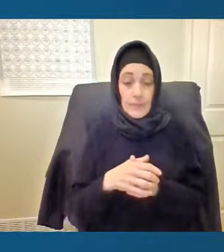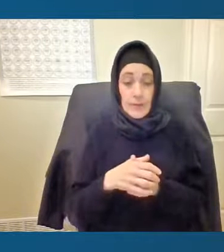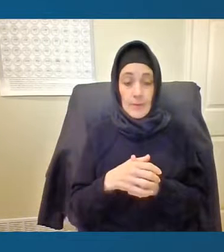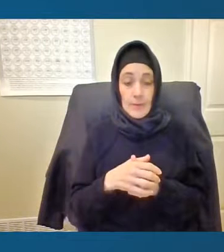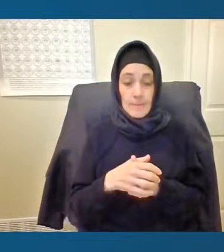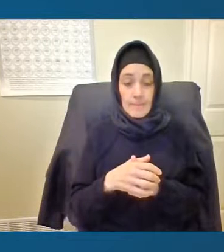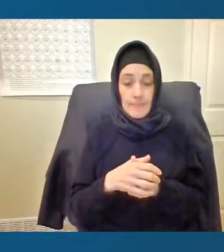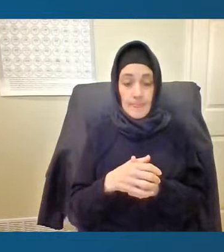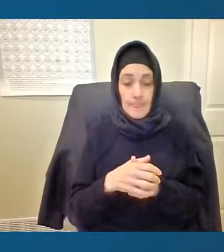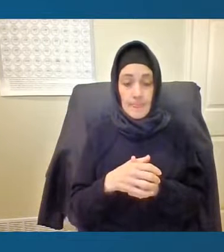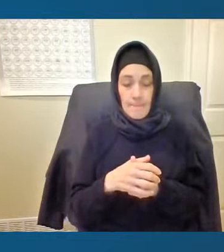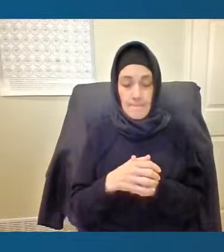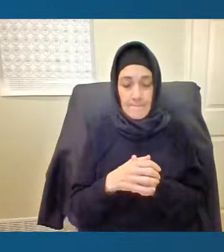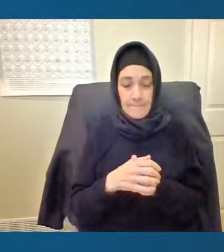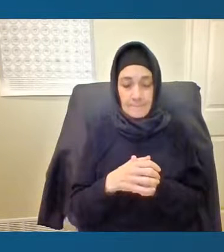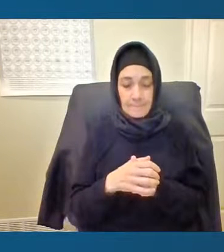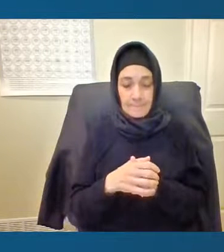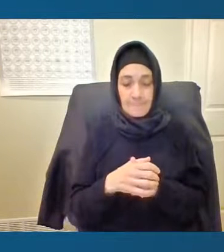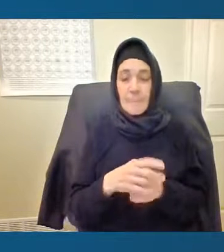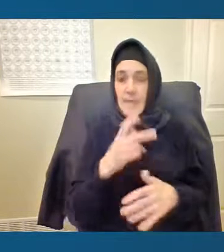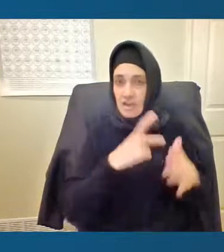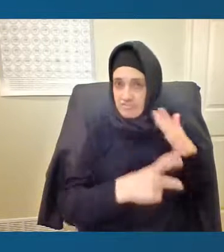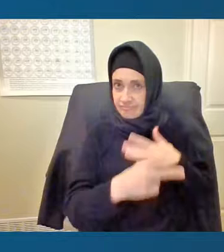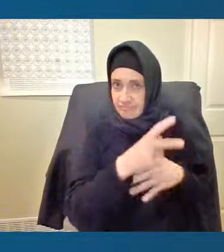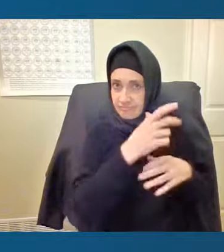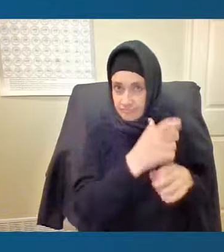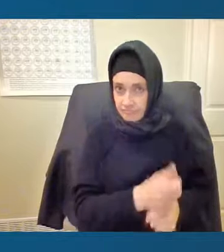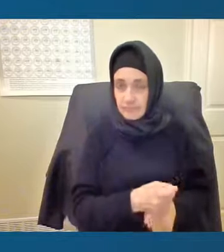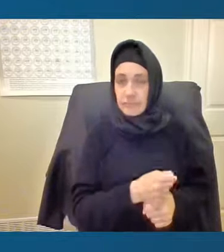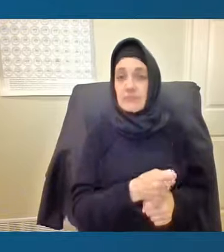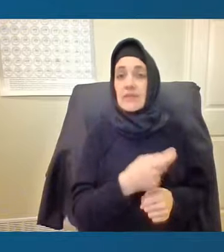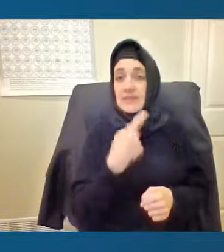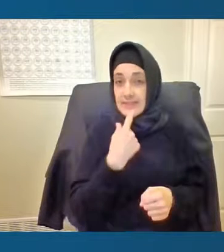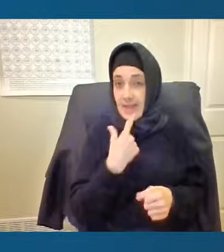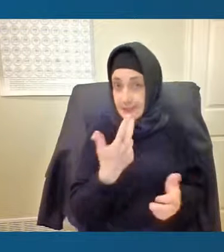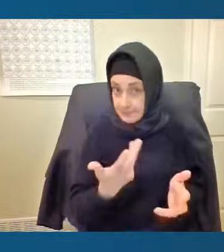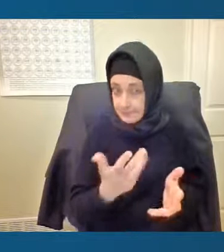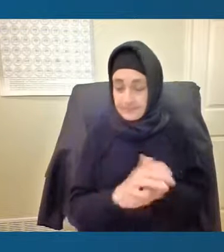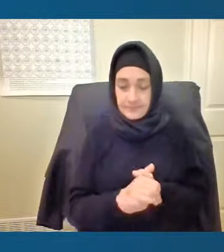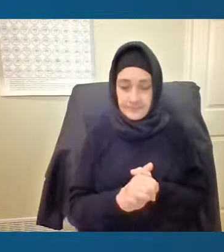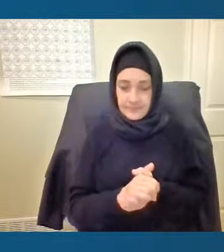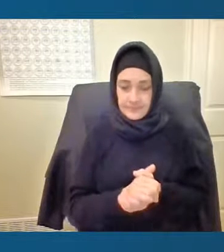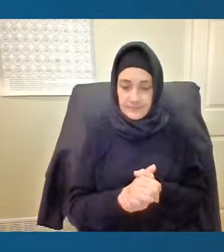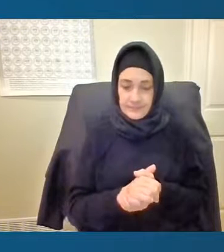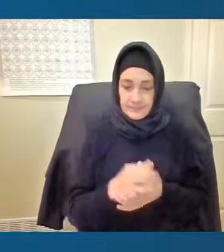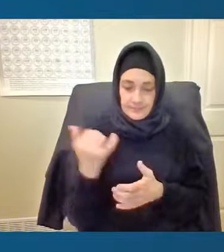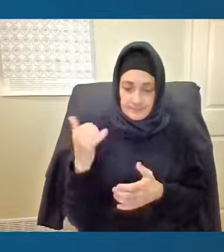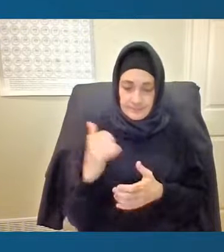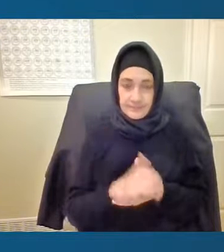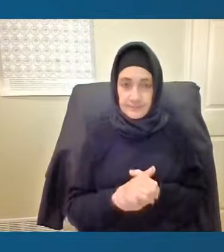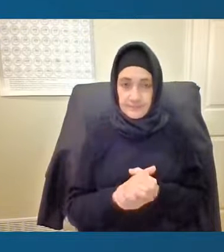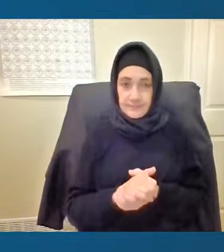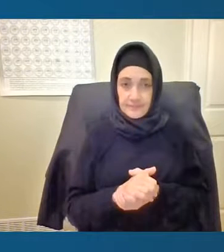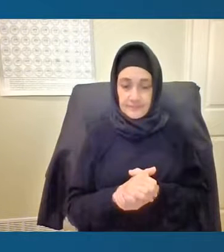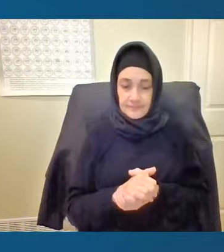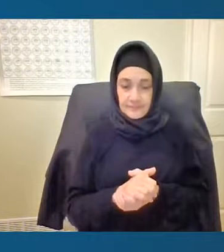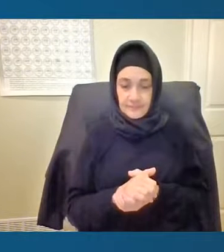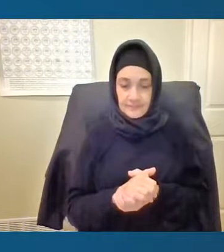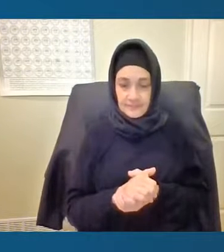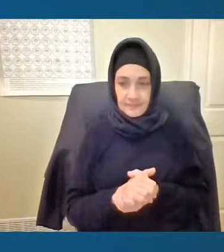sallam, julasa'ullahi yawm al-qiyama al-khadi'una al-mutawadhi'una